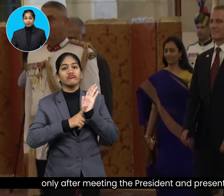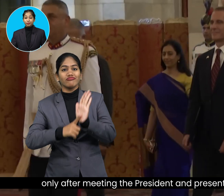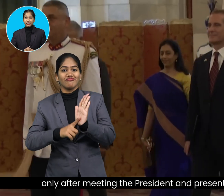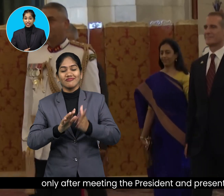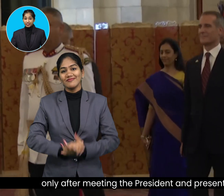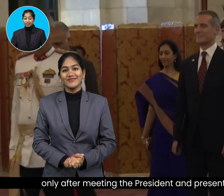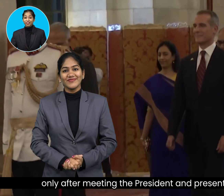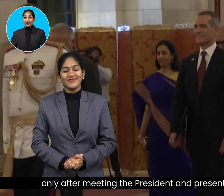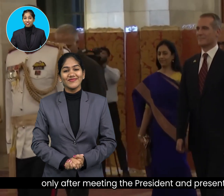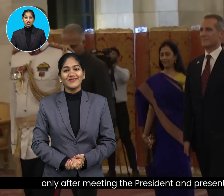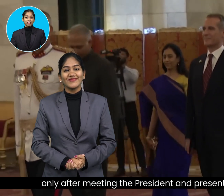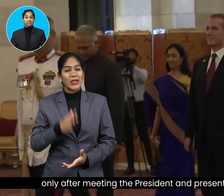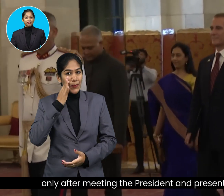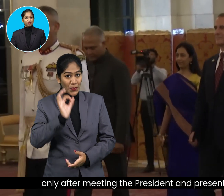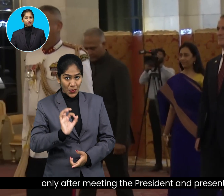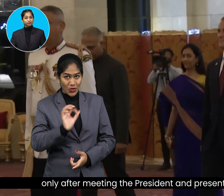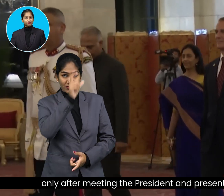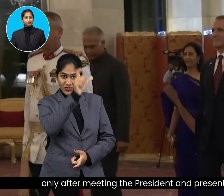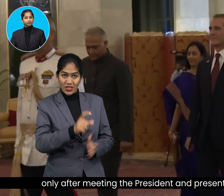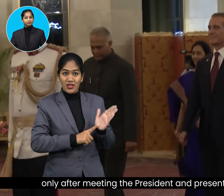and presenting credentials.